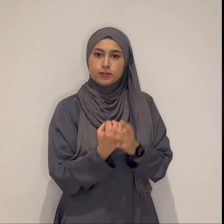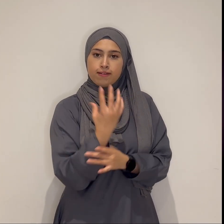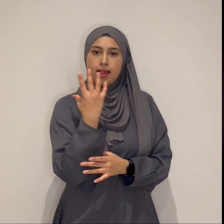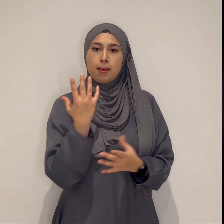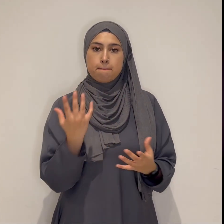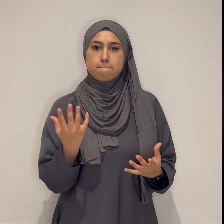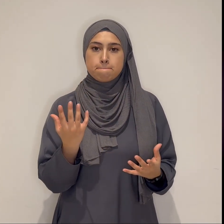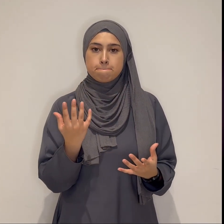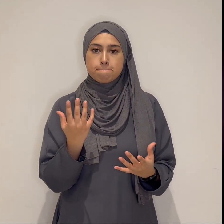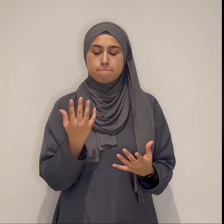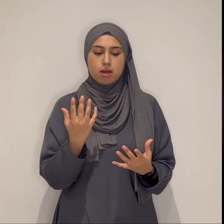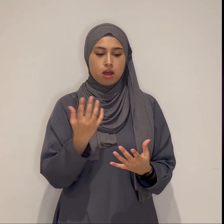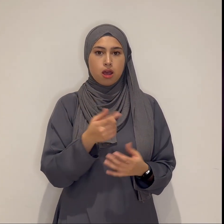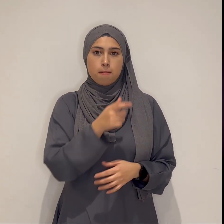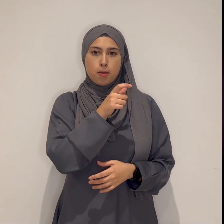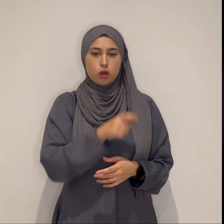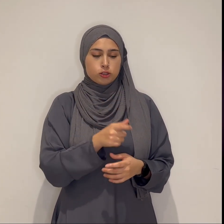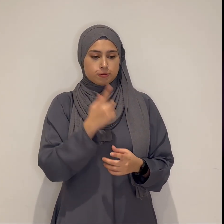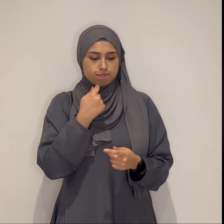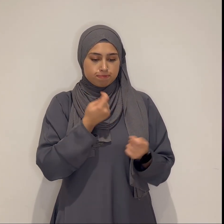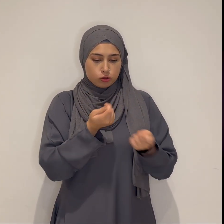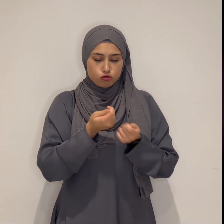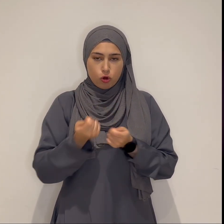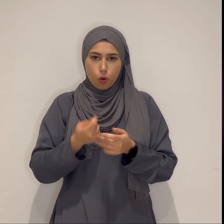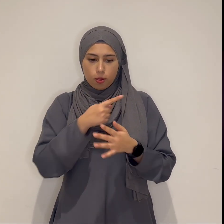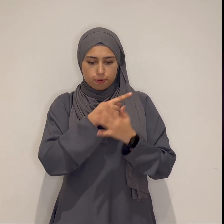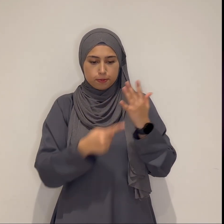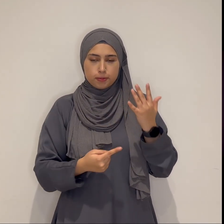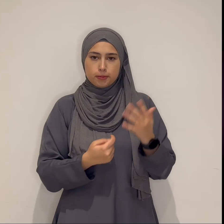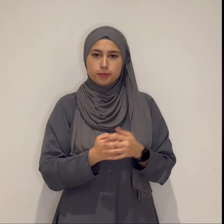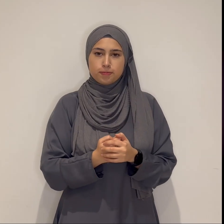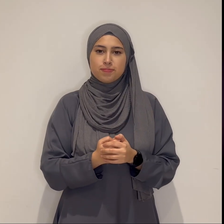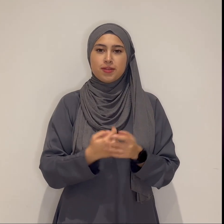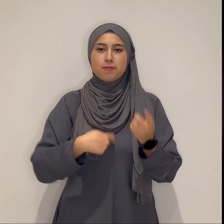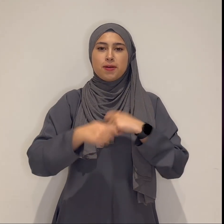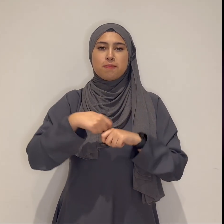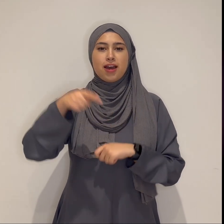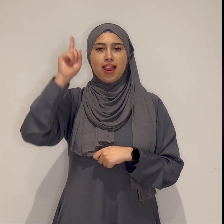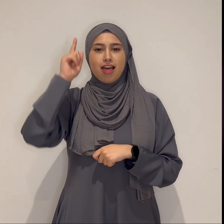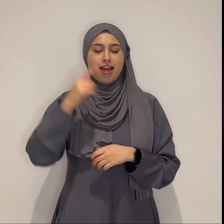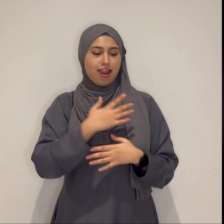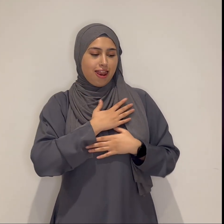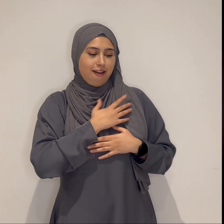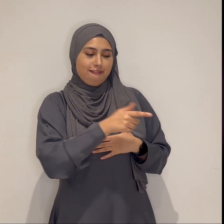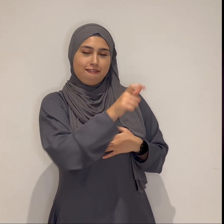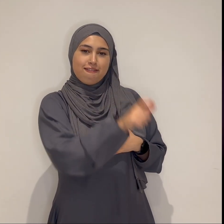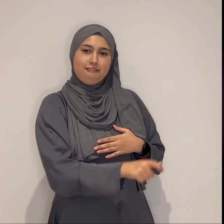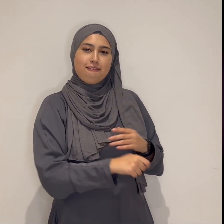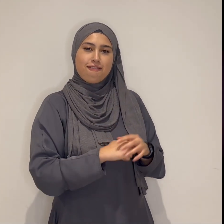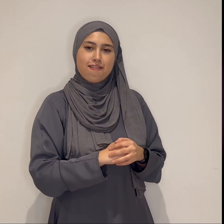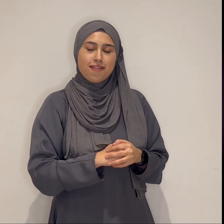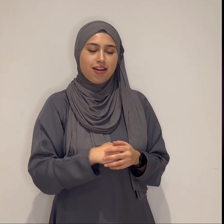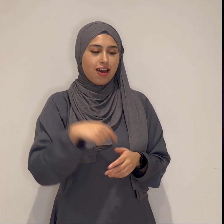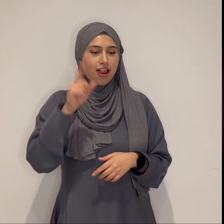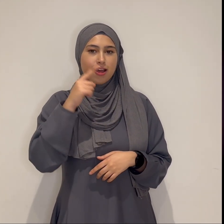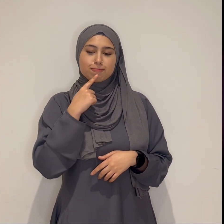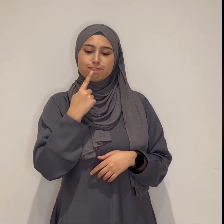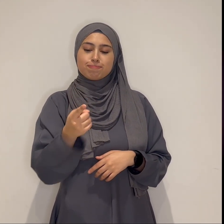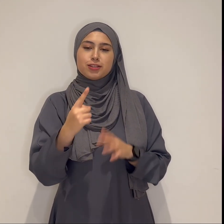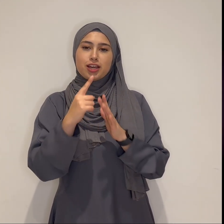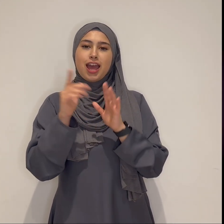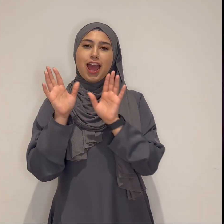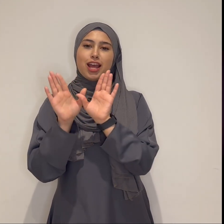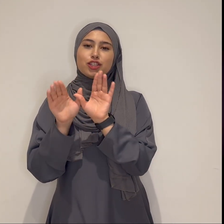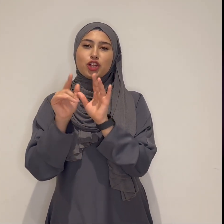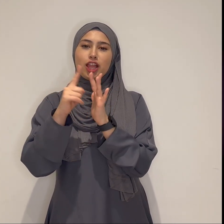we need to develop, till eventually you find that the person guards their faculties. Then Allah subhanahu wa ta'ala loves that individual.